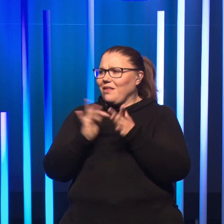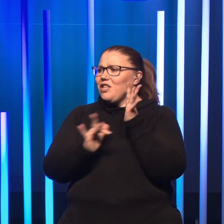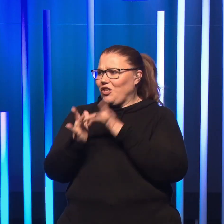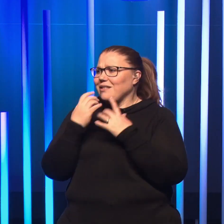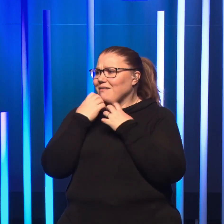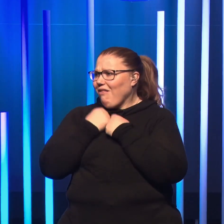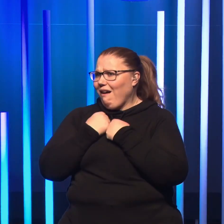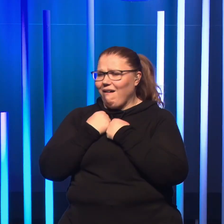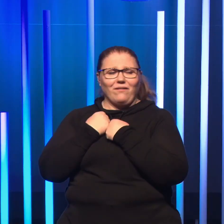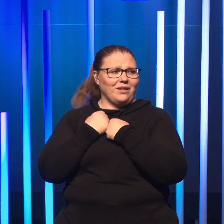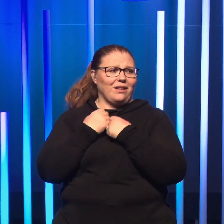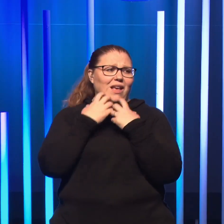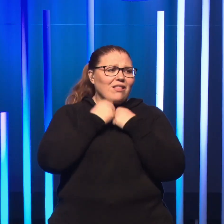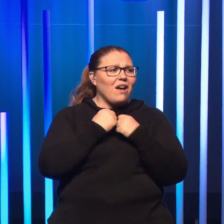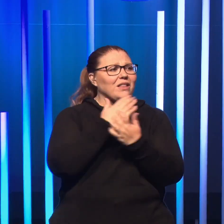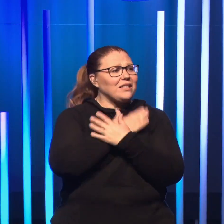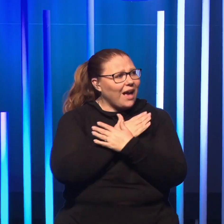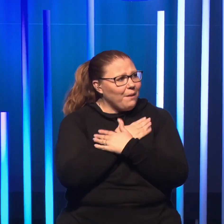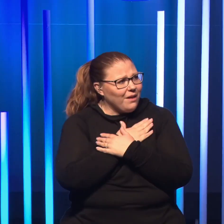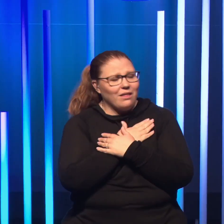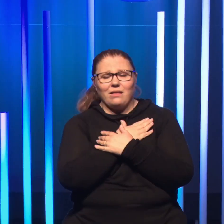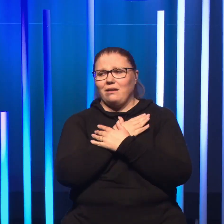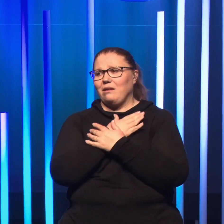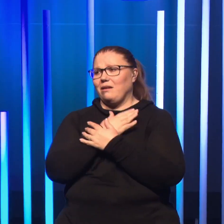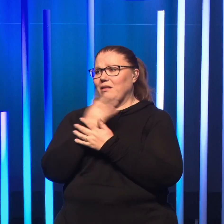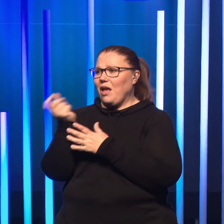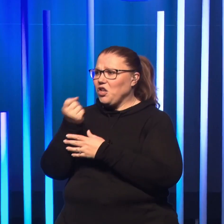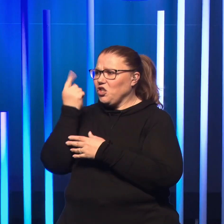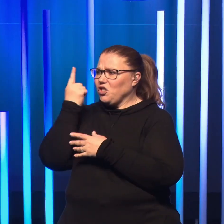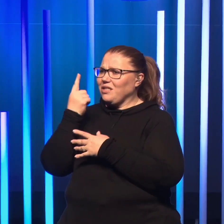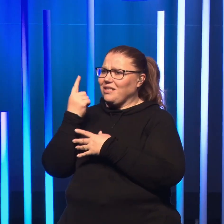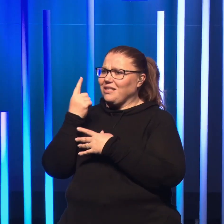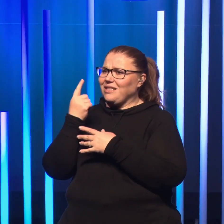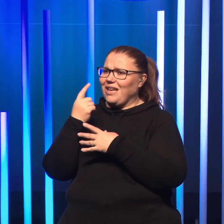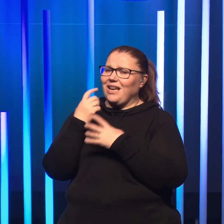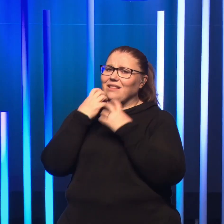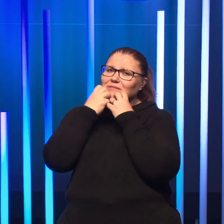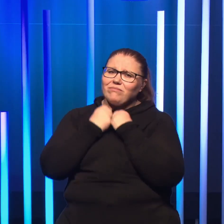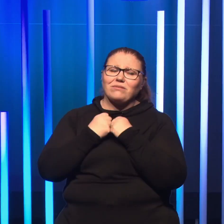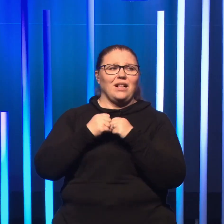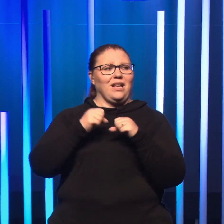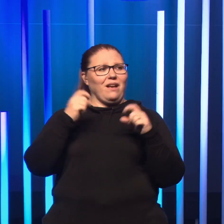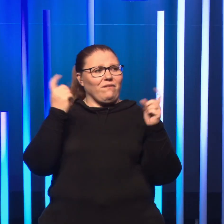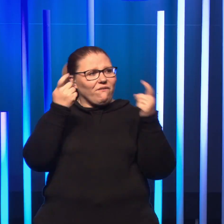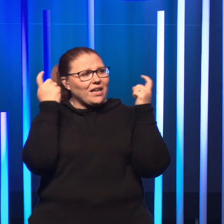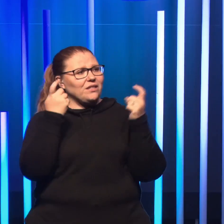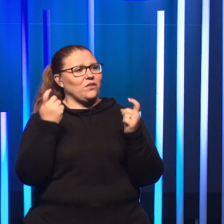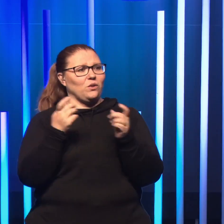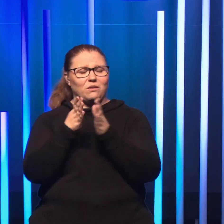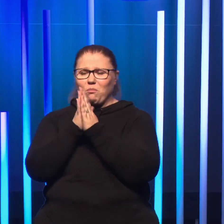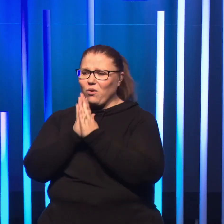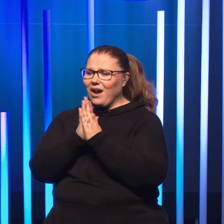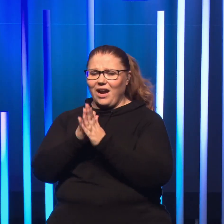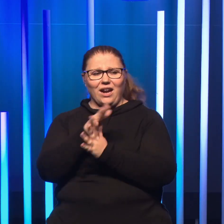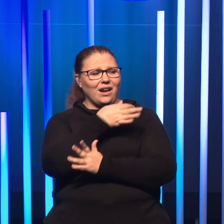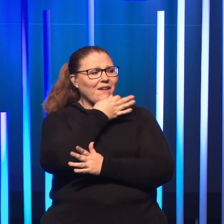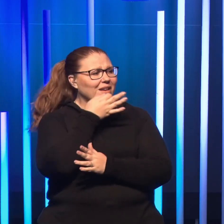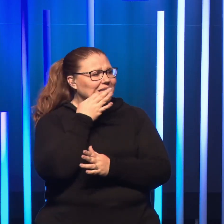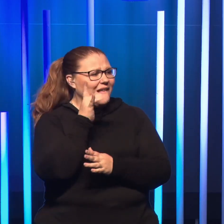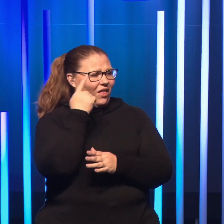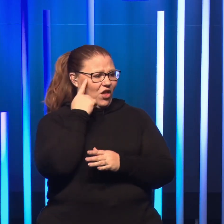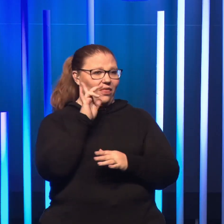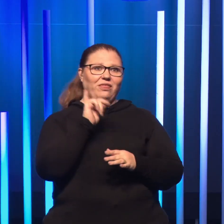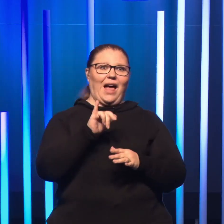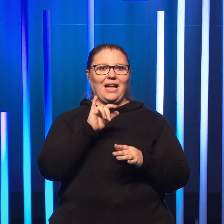would love. They loved the Sabbath. They understood the richness of the festivals. They believed in prayer and fasting. They thought this was the